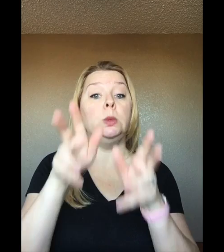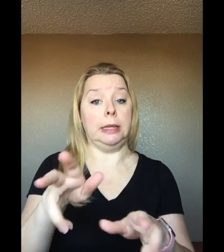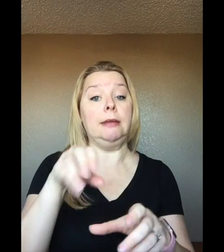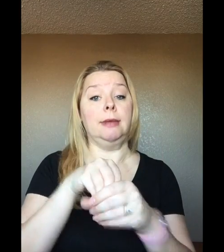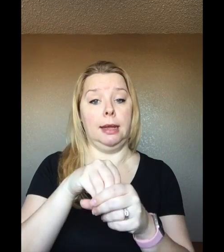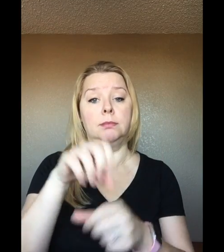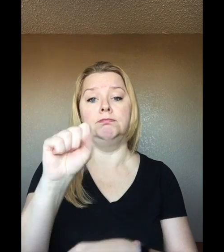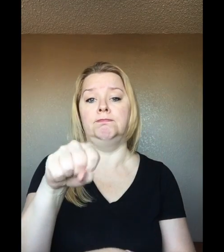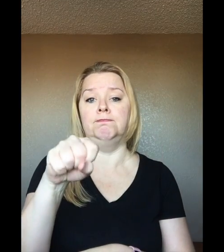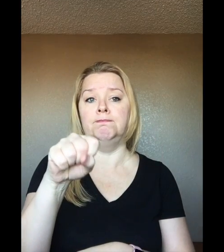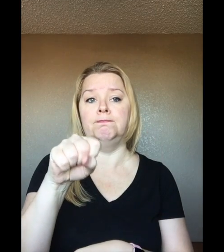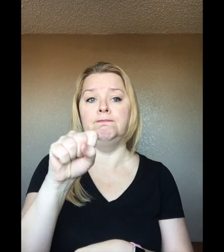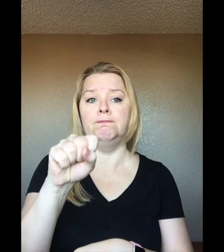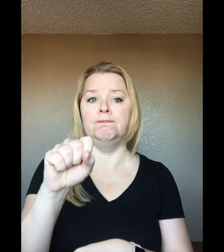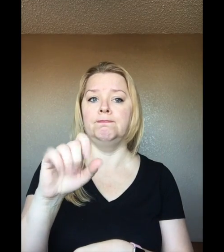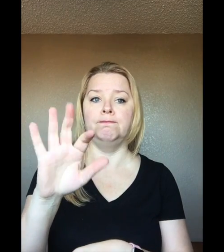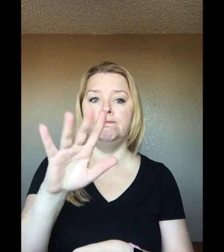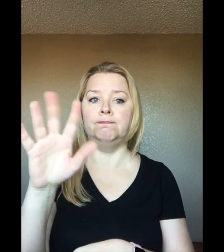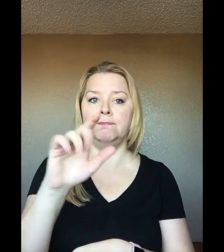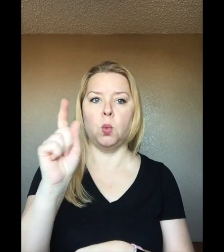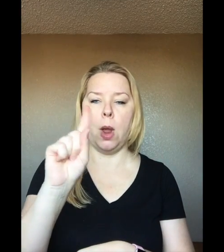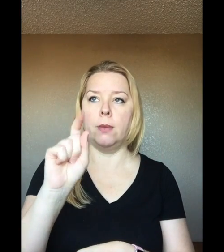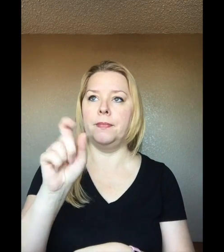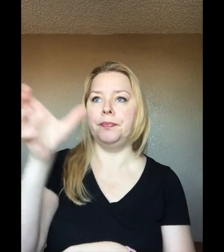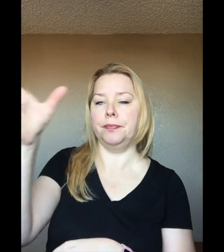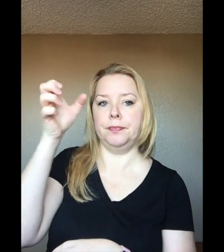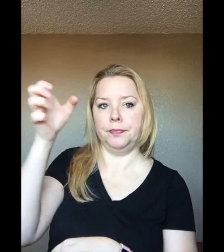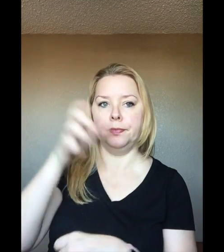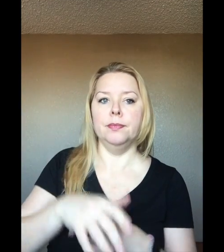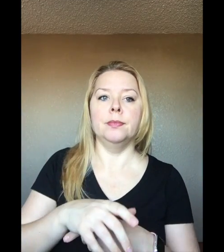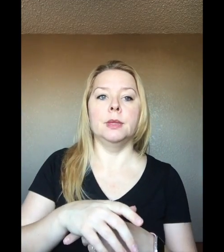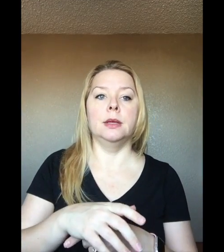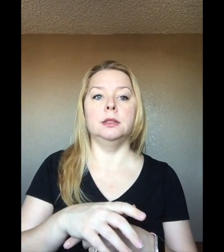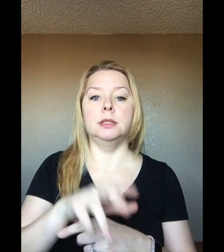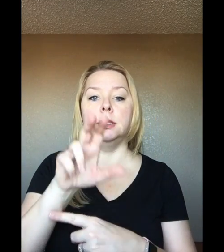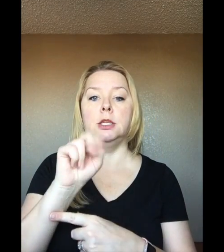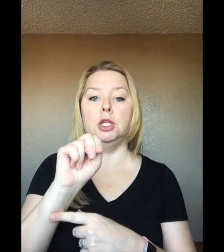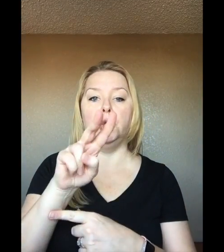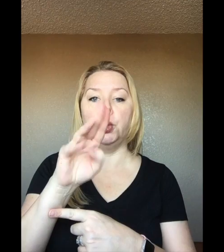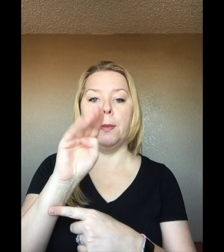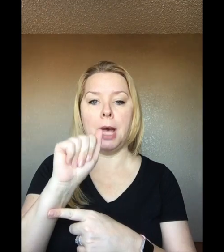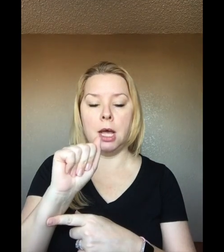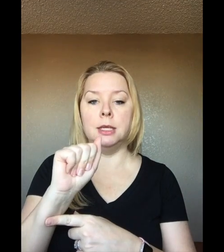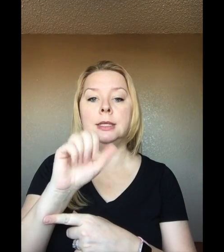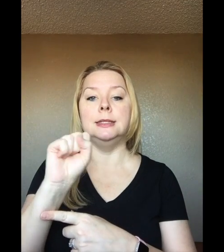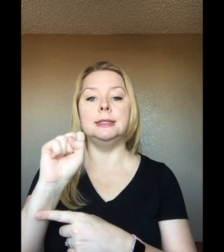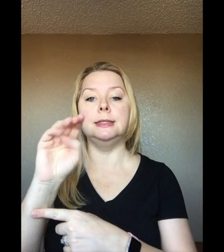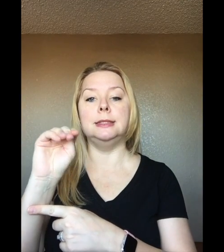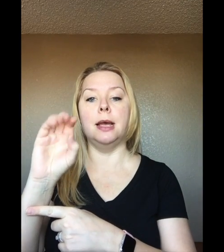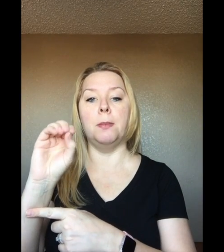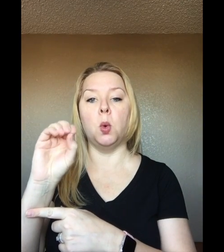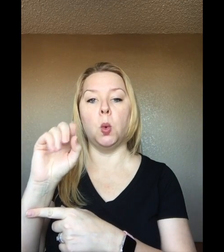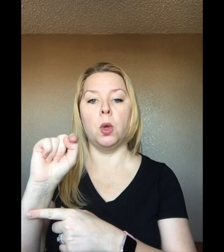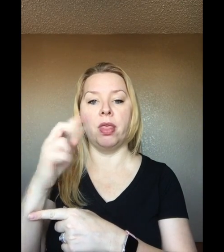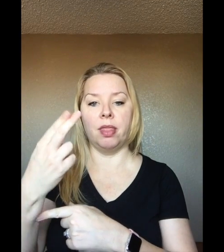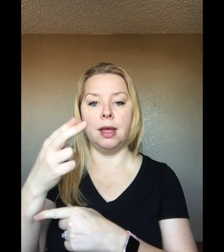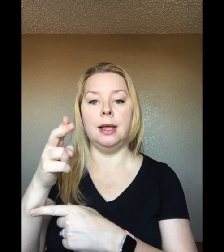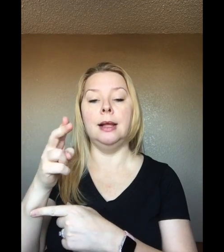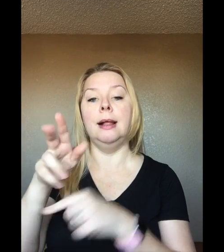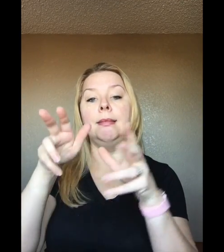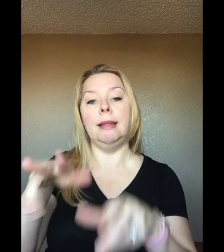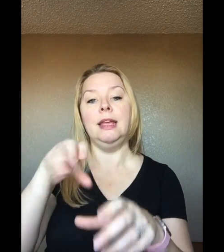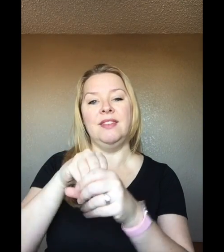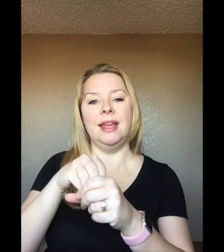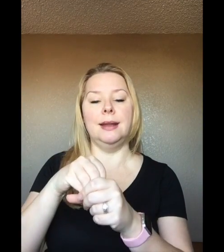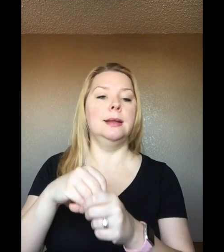leave-in. And where'd it go? Here it is. It's my Numa Smooth Leave-In Conditioner. This one I use